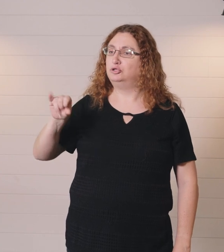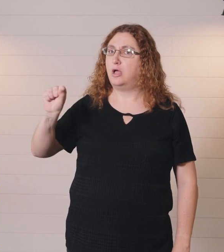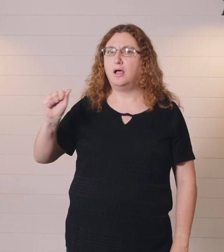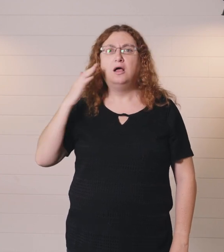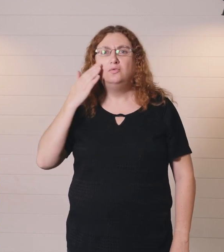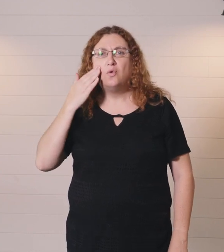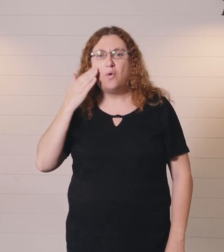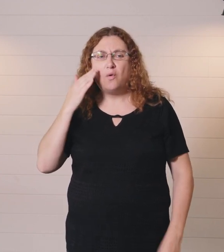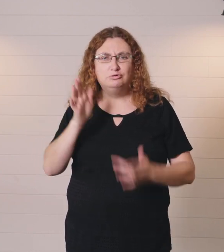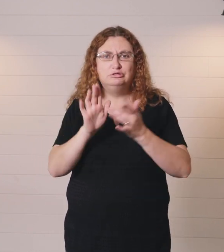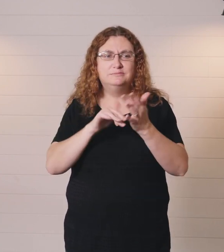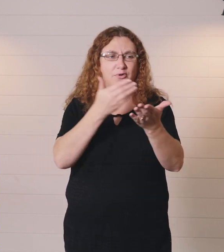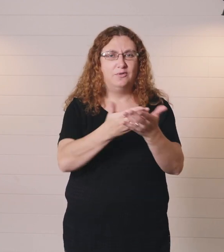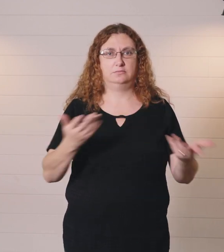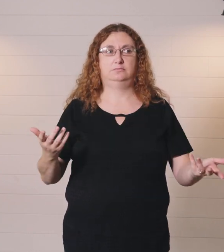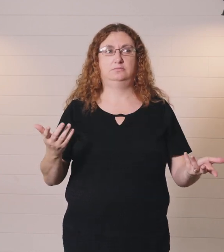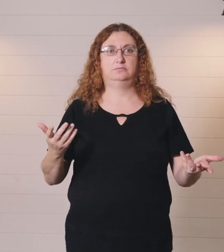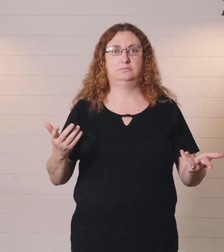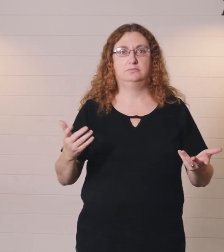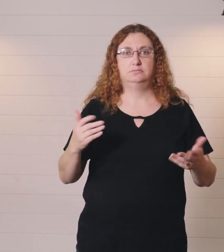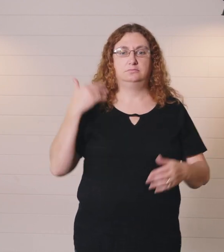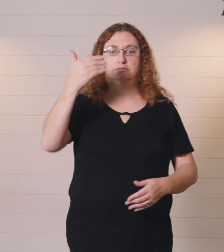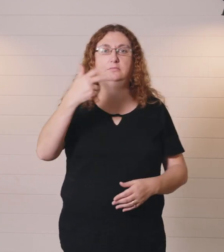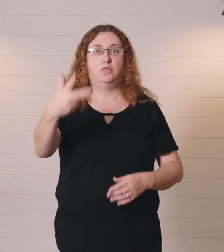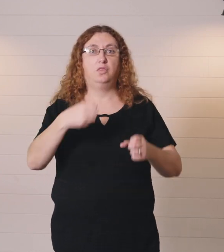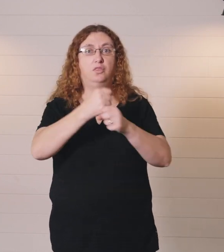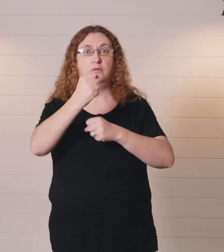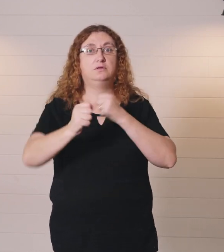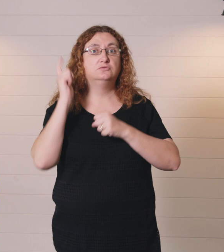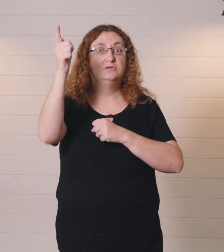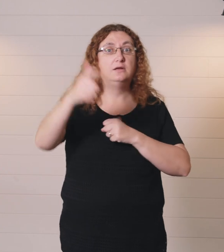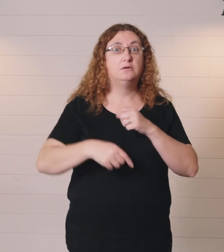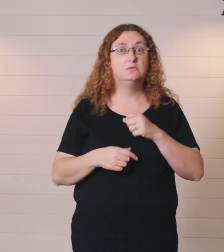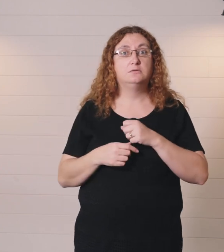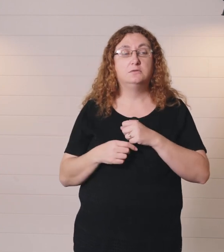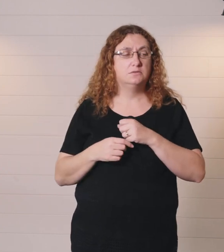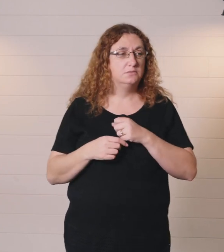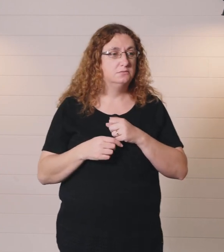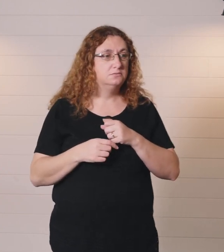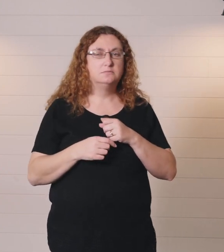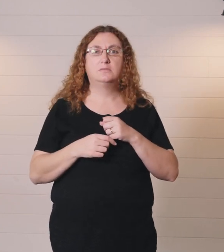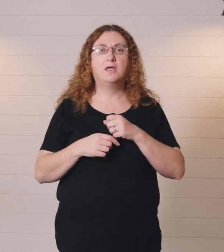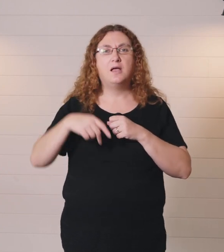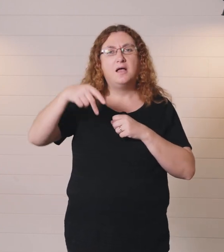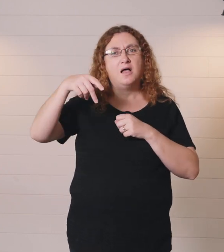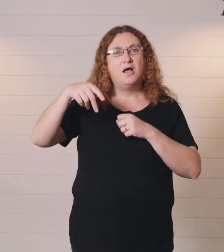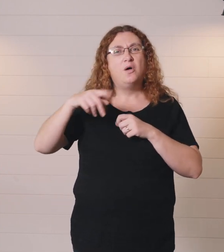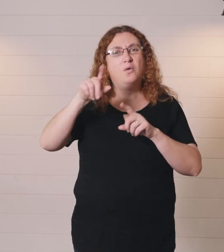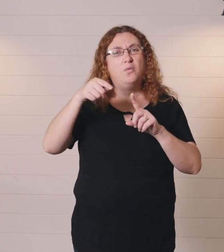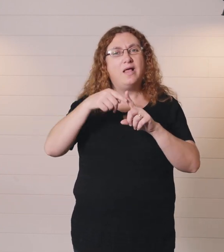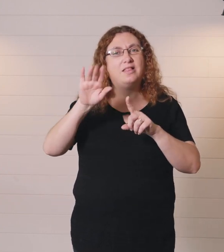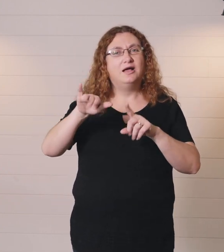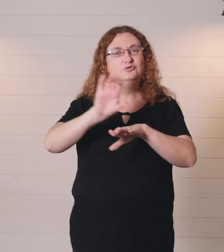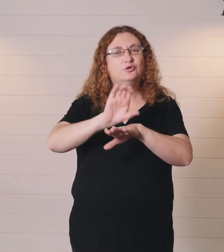Fast forward another 30 years after the death, burial, and resurrection of Jesus. At Pentecost, when the Holy Spirit